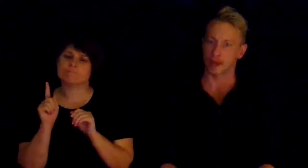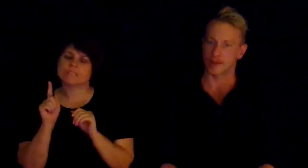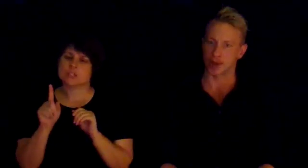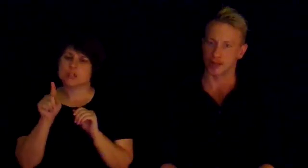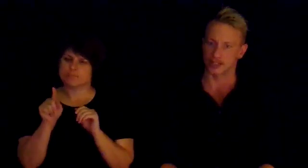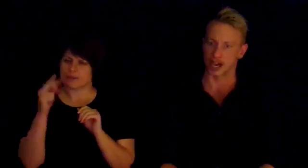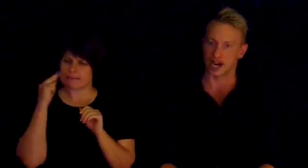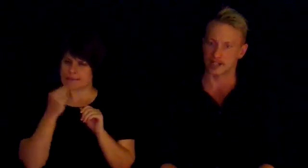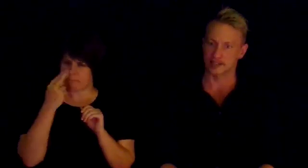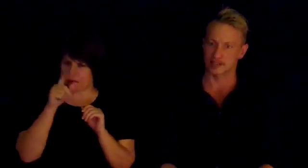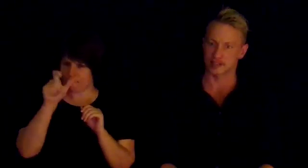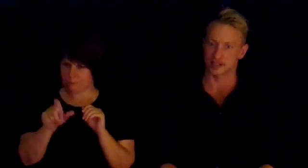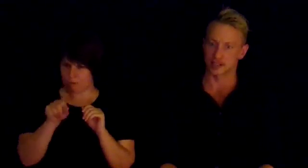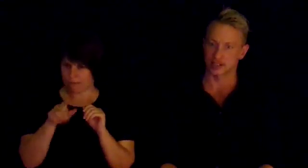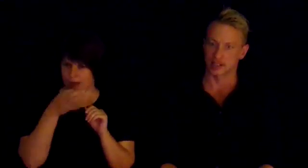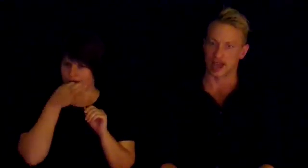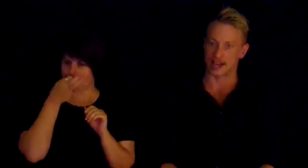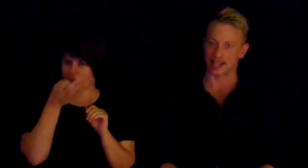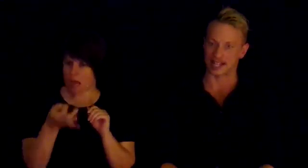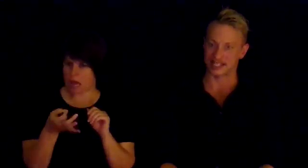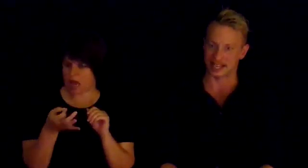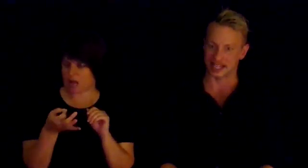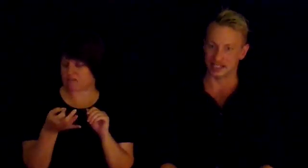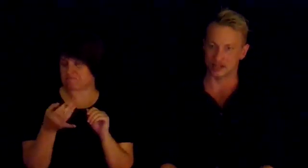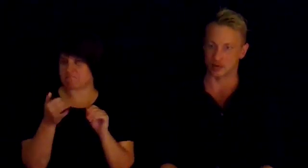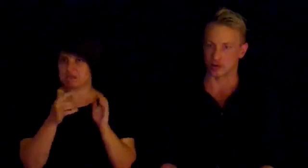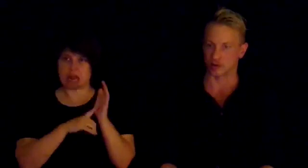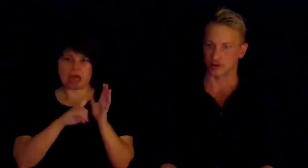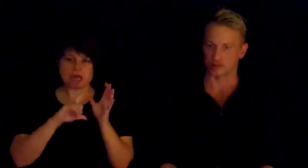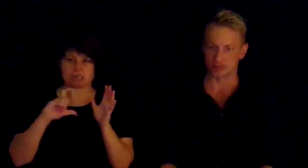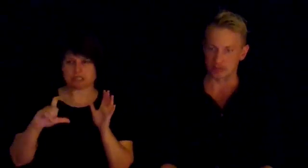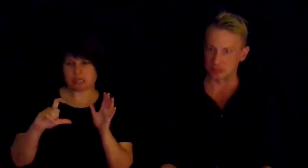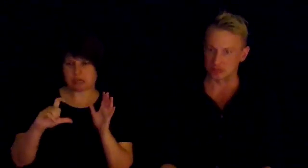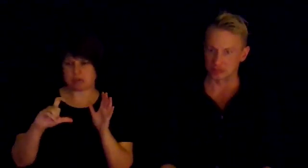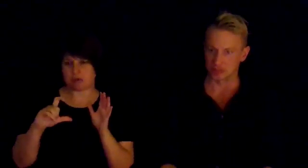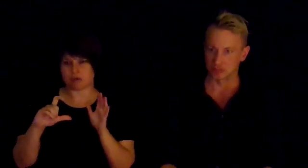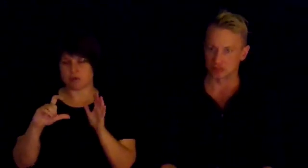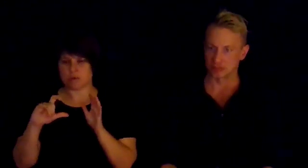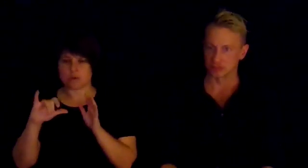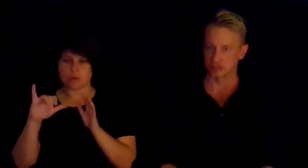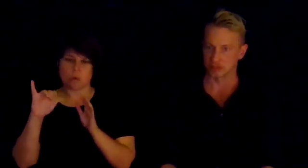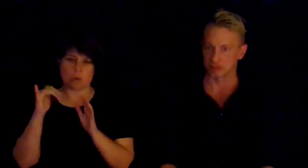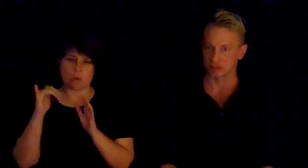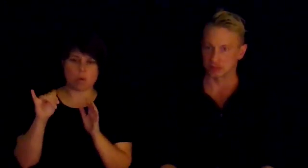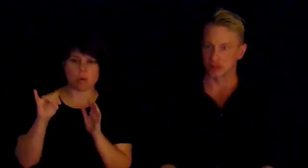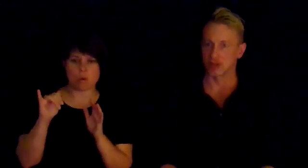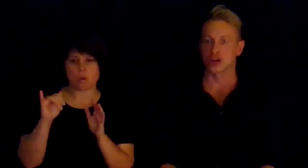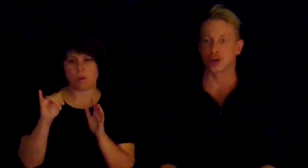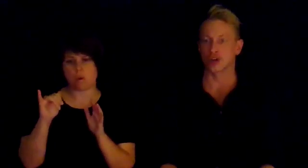So the deaf-blind person asks an LAC, or